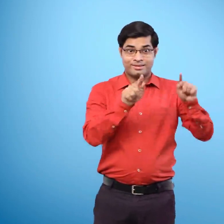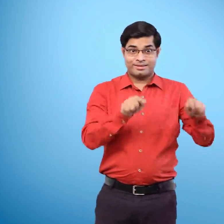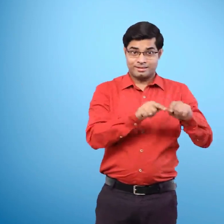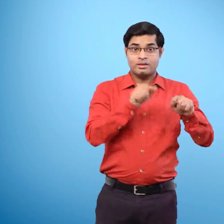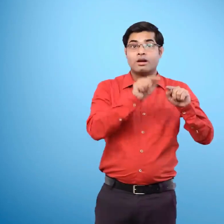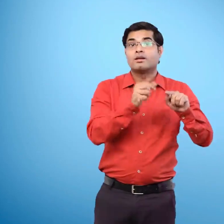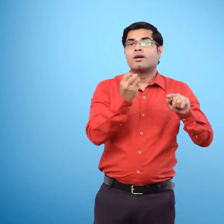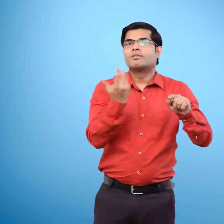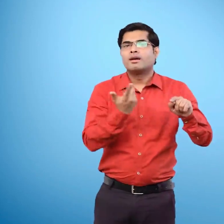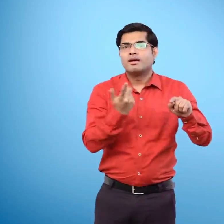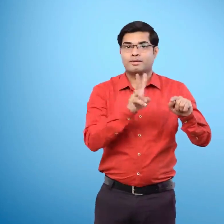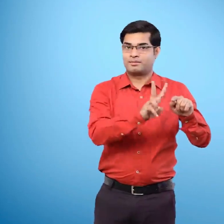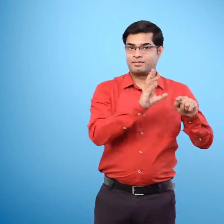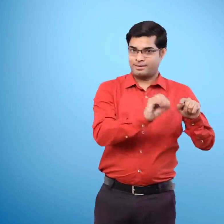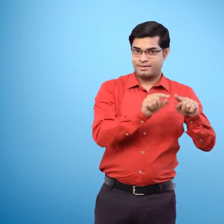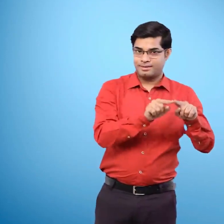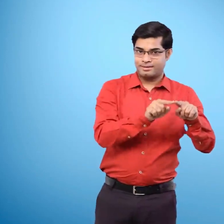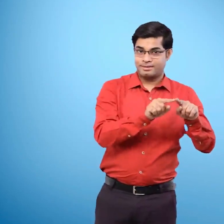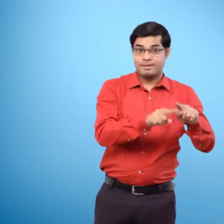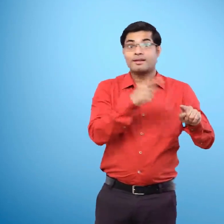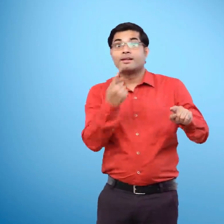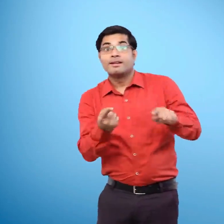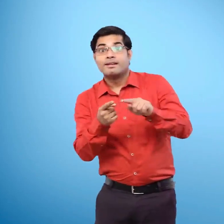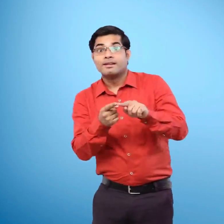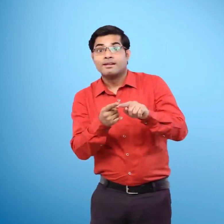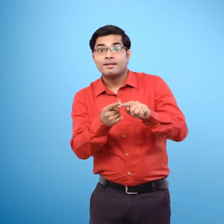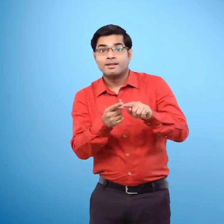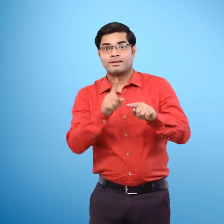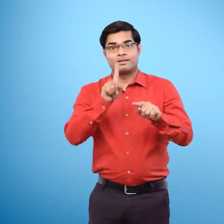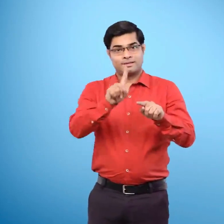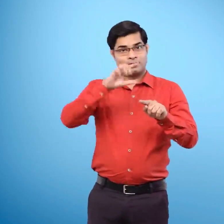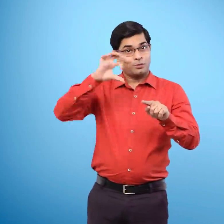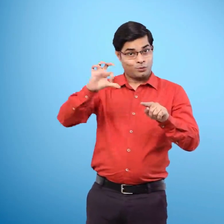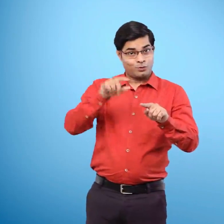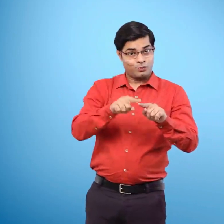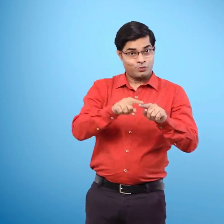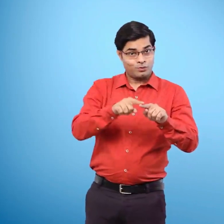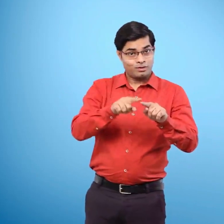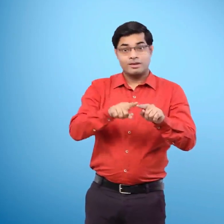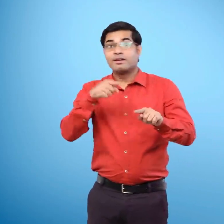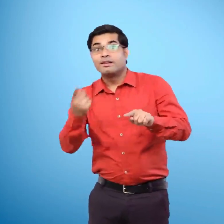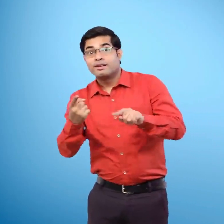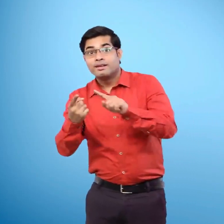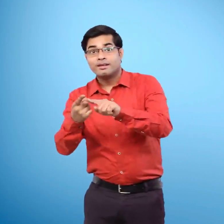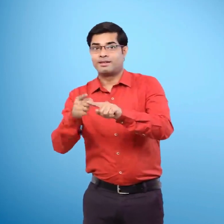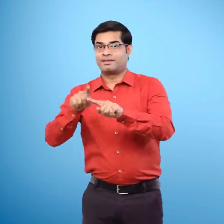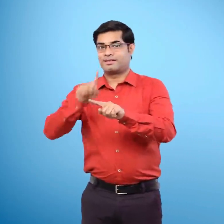Box 1. Number 20. Box 2. Number 19. Box 3.